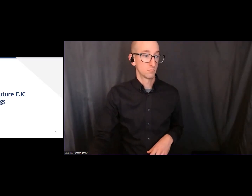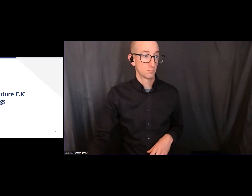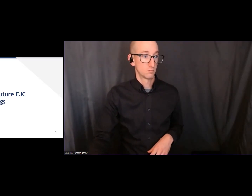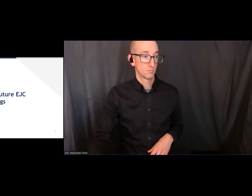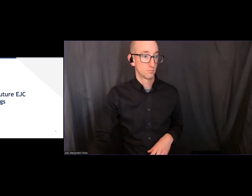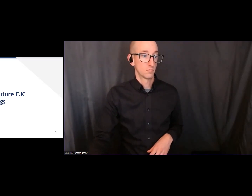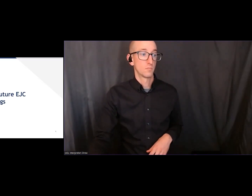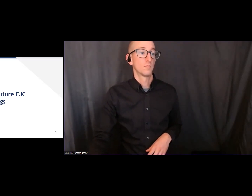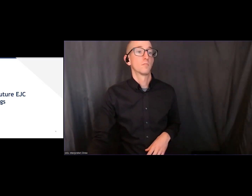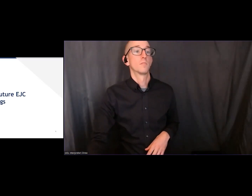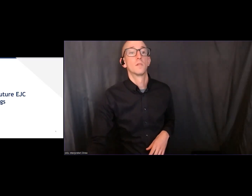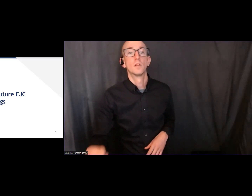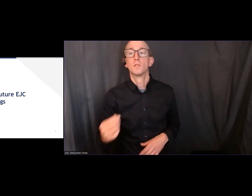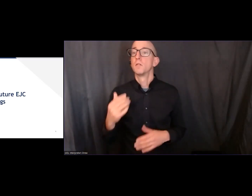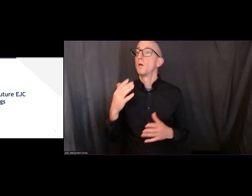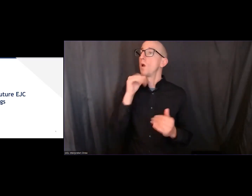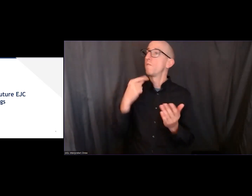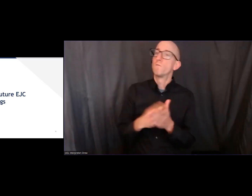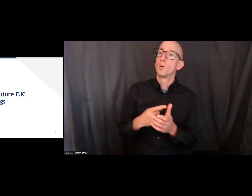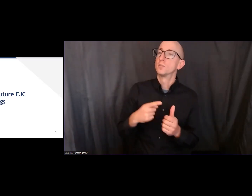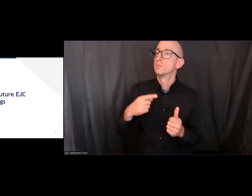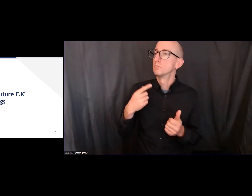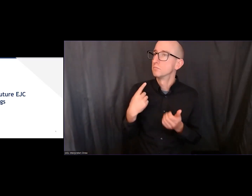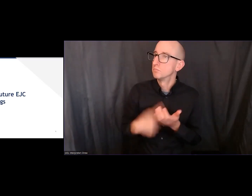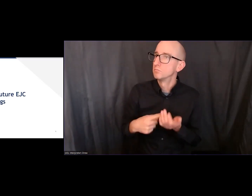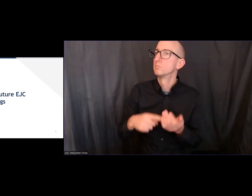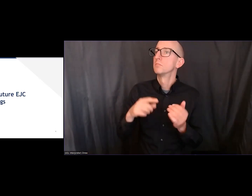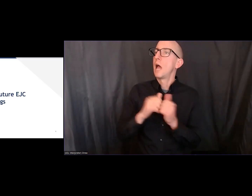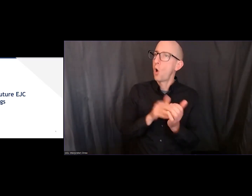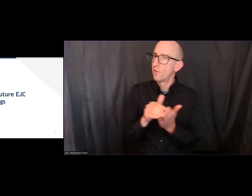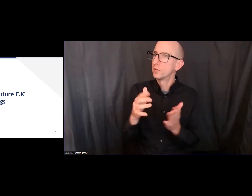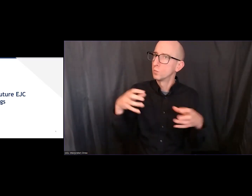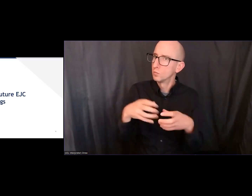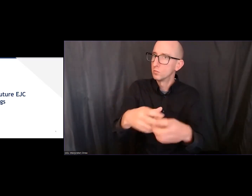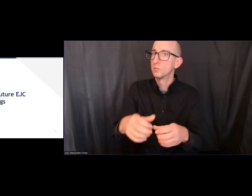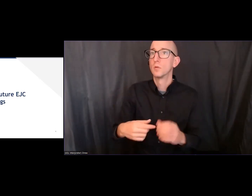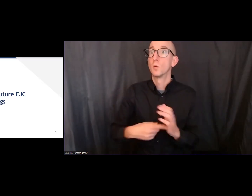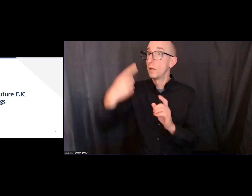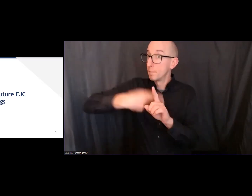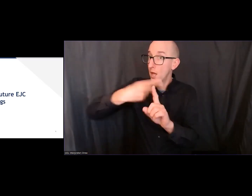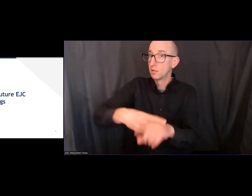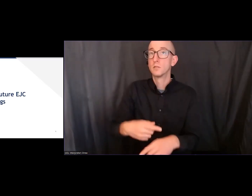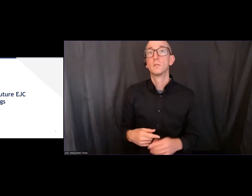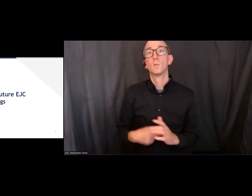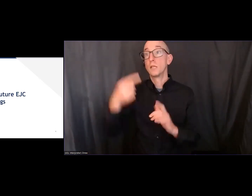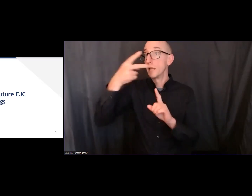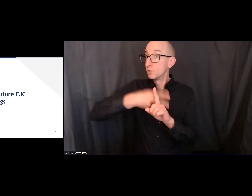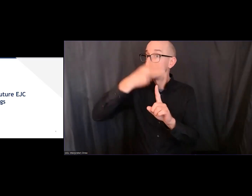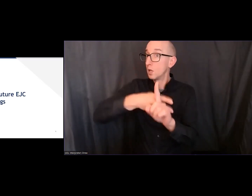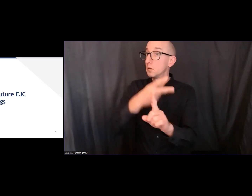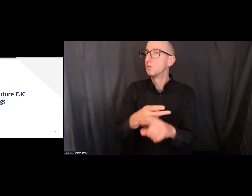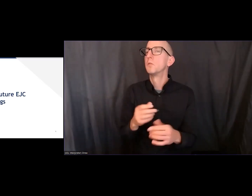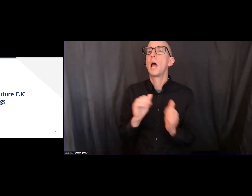often first. Do we want to meet once a month or once every 2 months, or what sort of frequency do folks feel like they